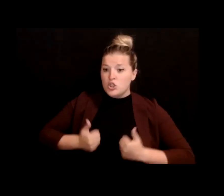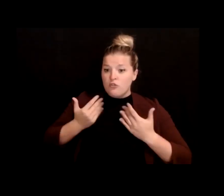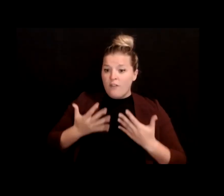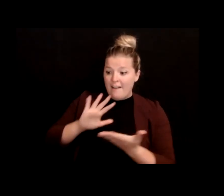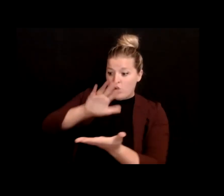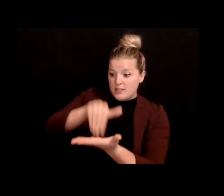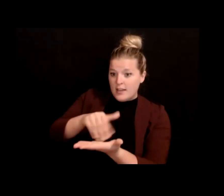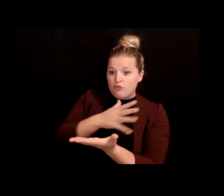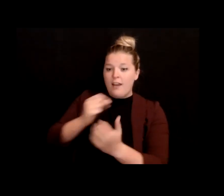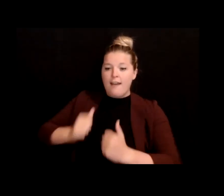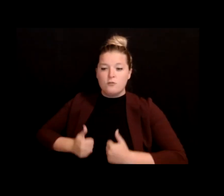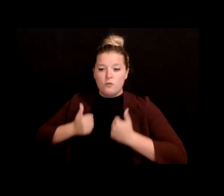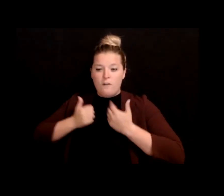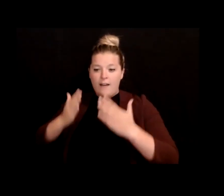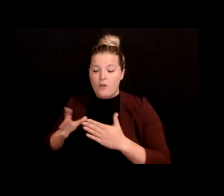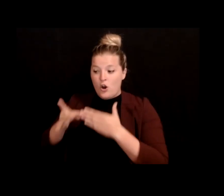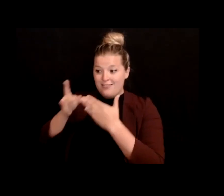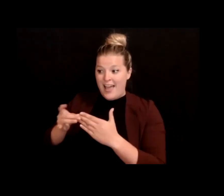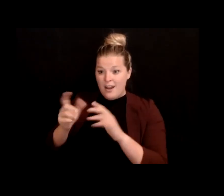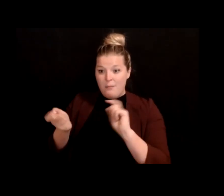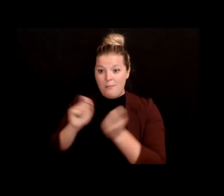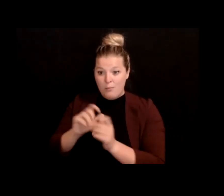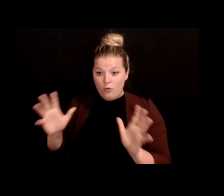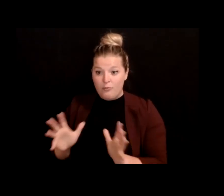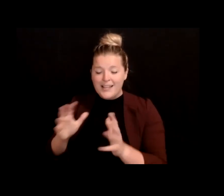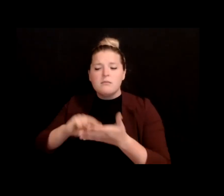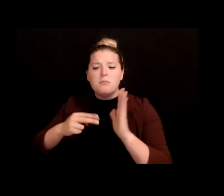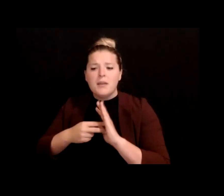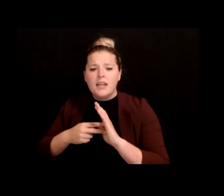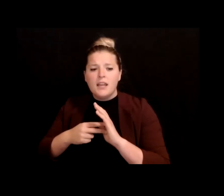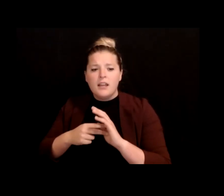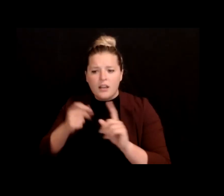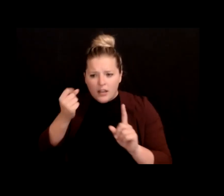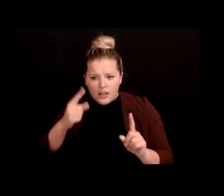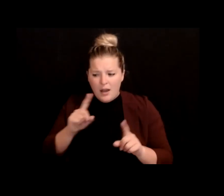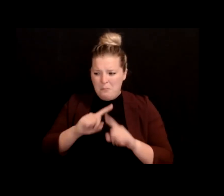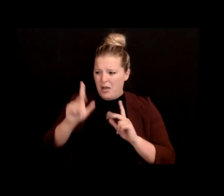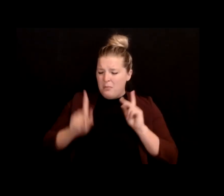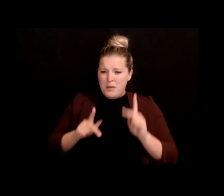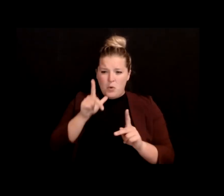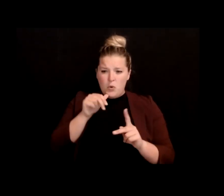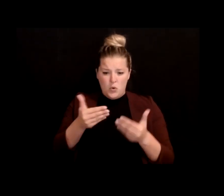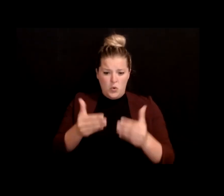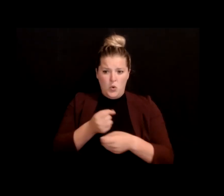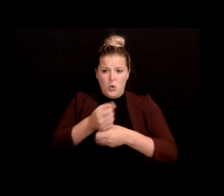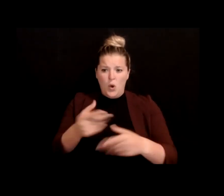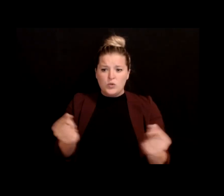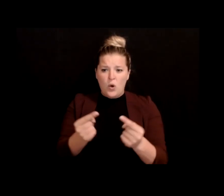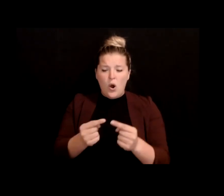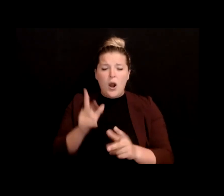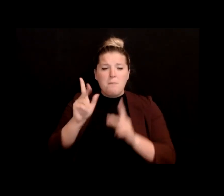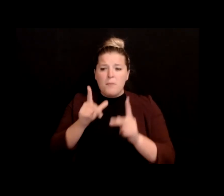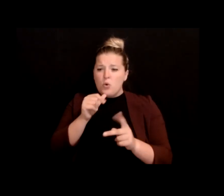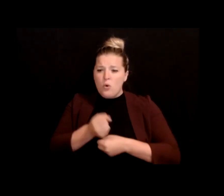movements mean when so many perpetrators of violence, so many people who harm, and so many people who abuse